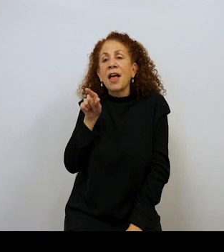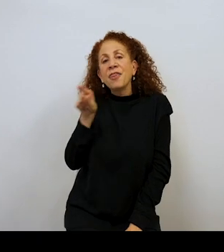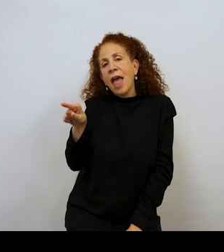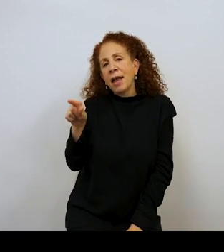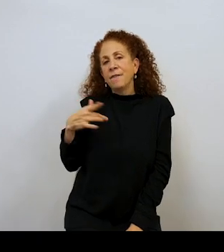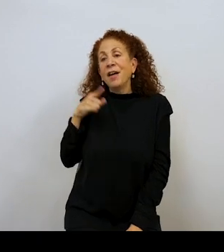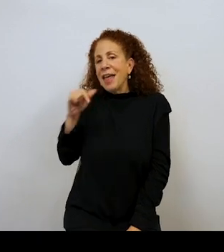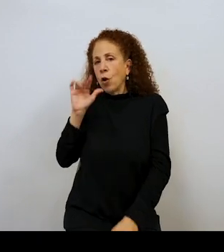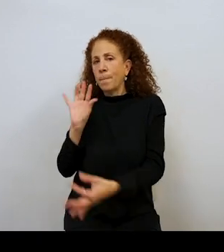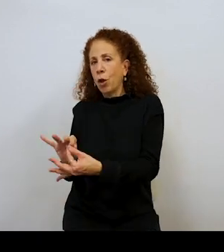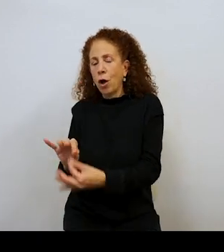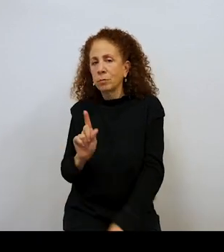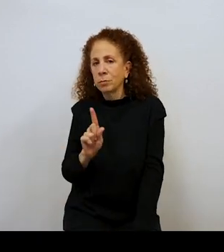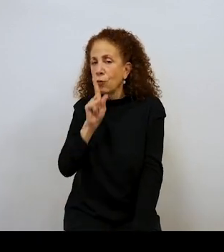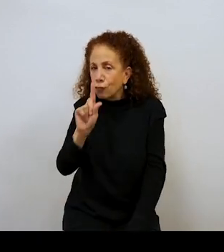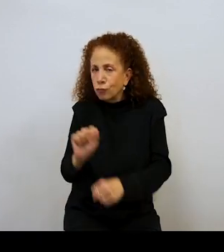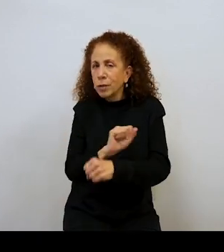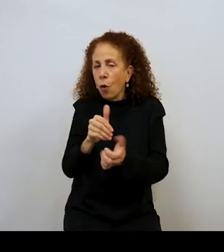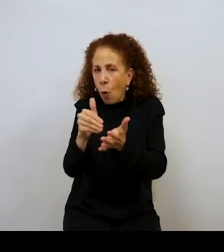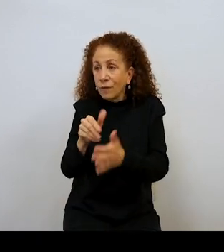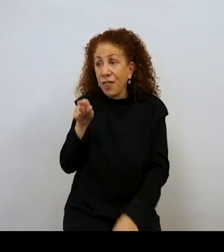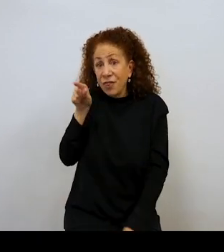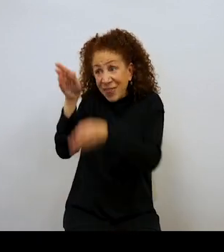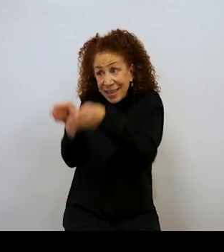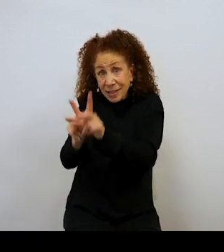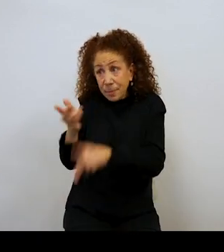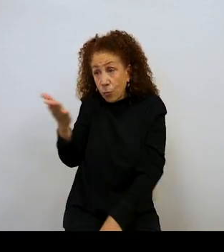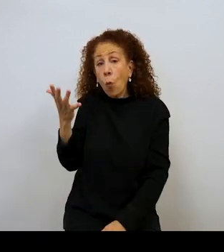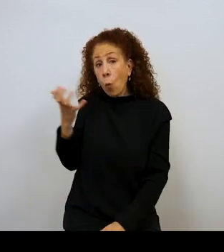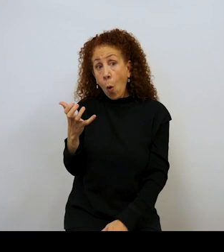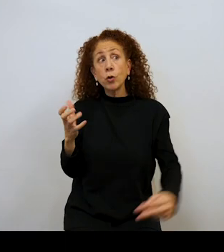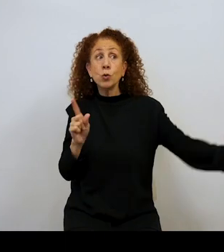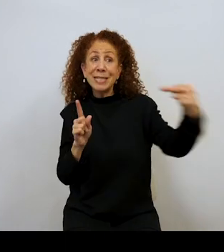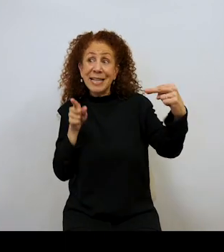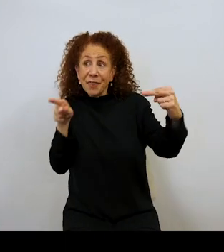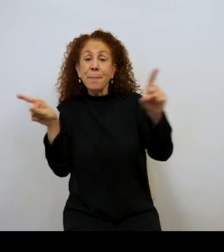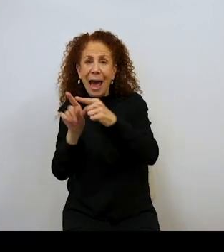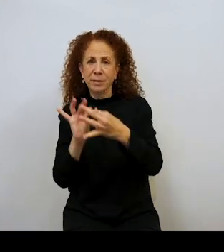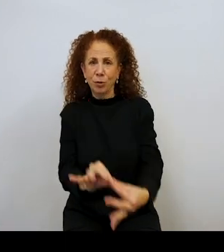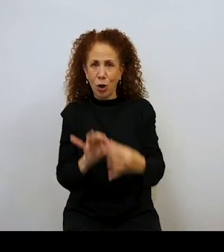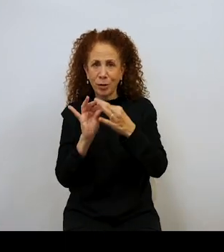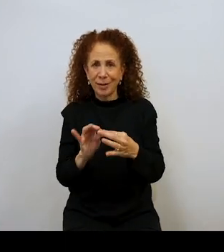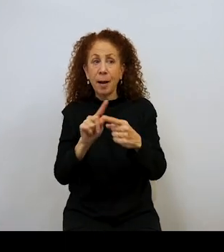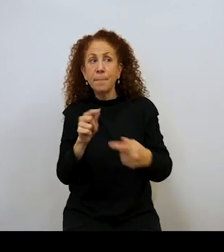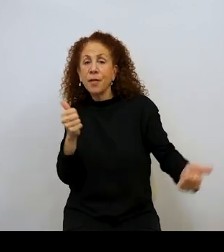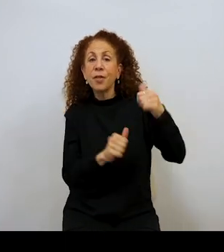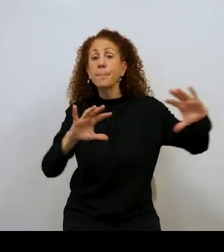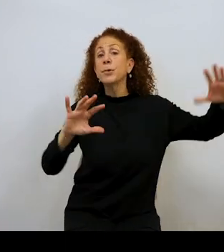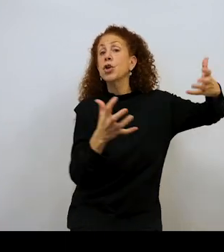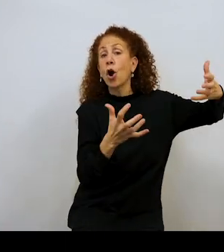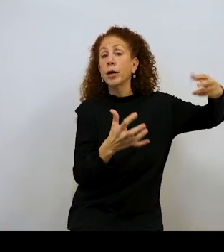they belong. But so often it's these people want to be seen to belong, and other people, the majoritarian culture, is